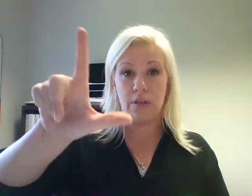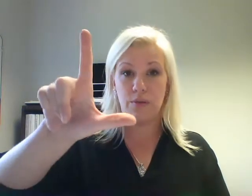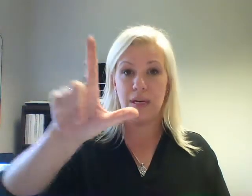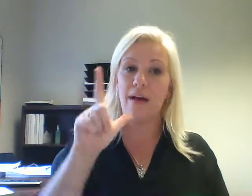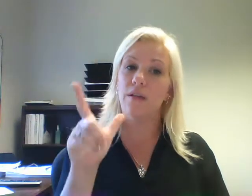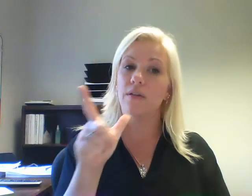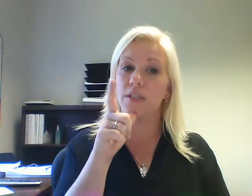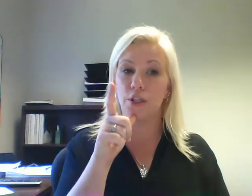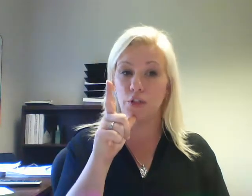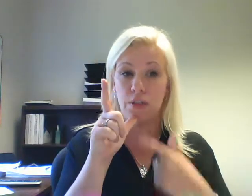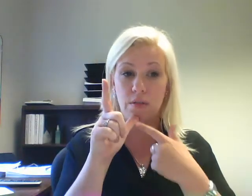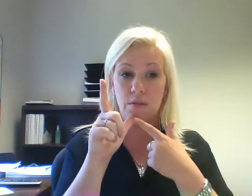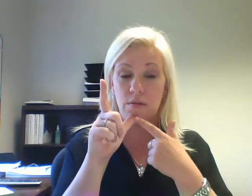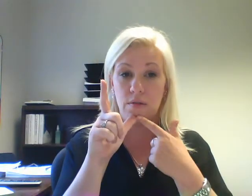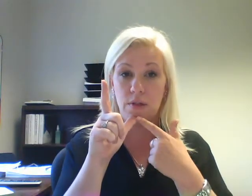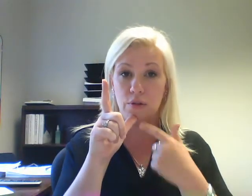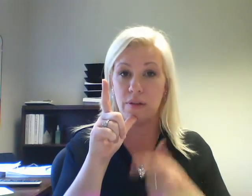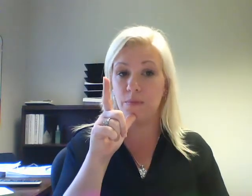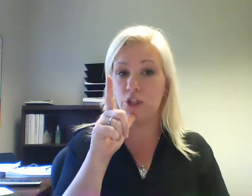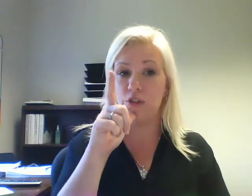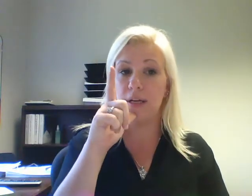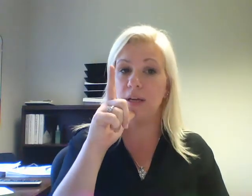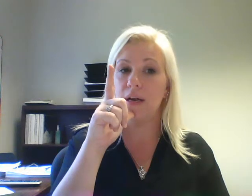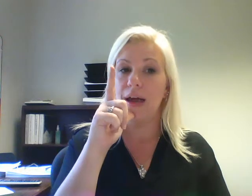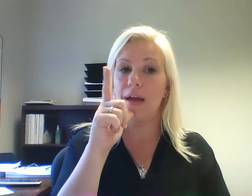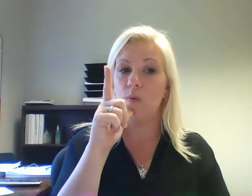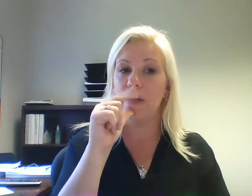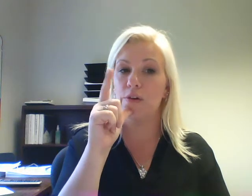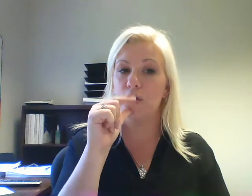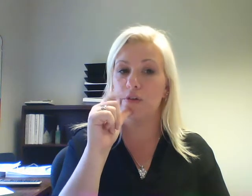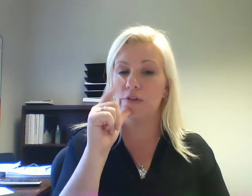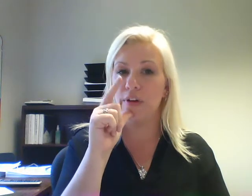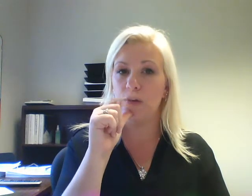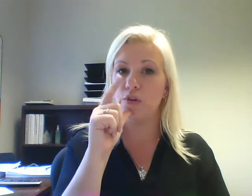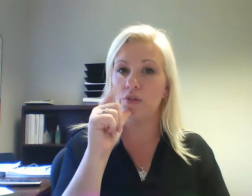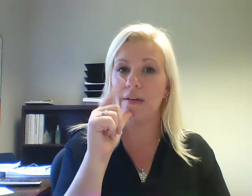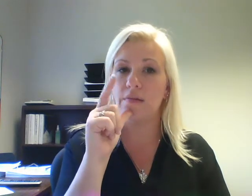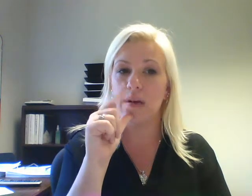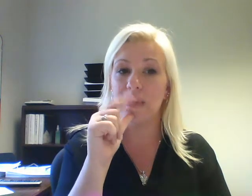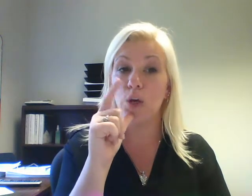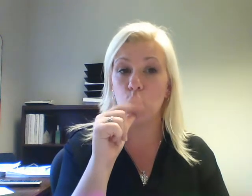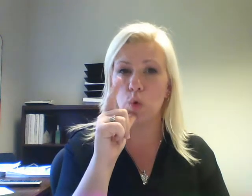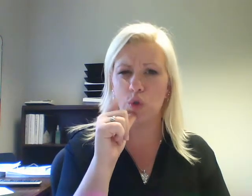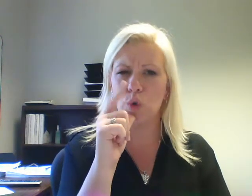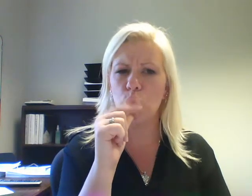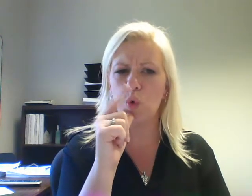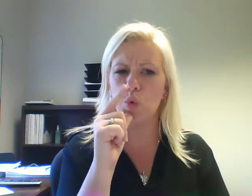do an L, touch your thumb to your chin, and wiggle your first finger. So that's going to be who. So who.